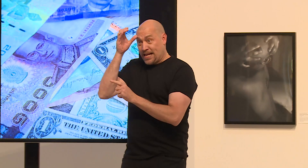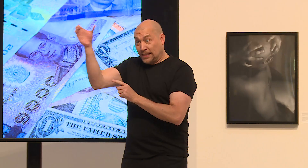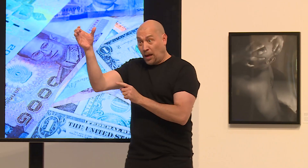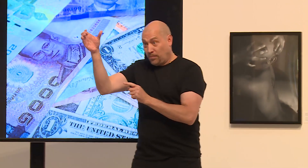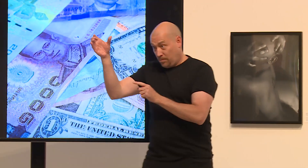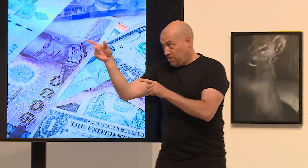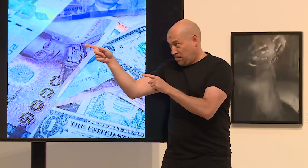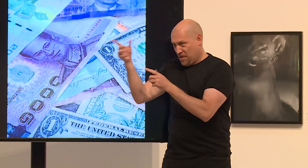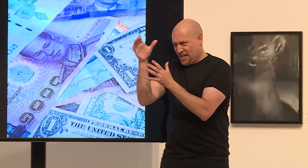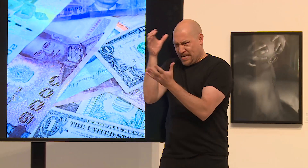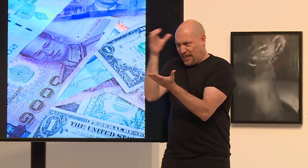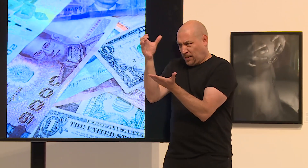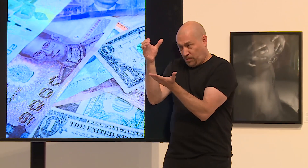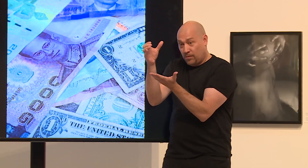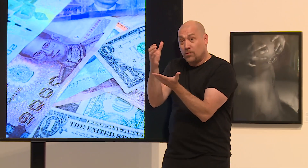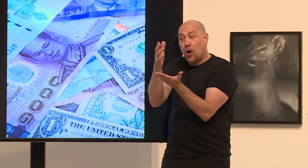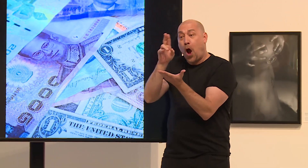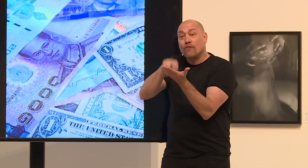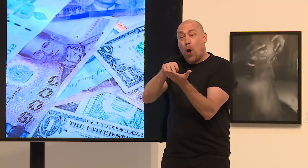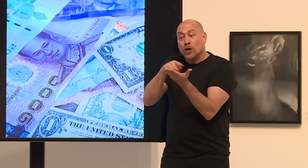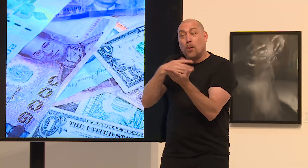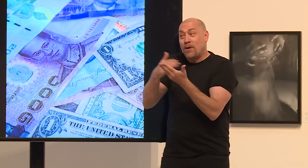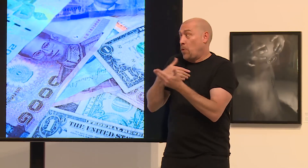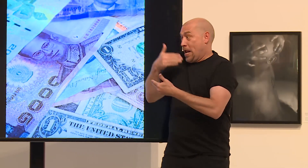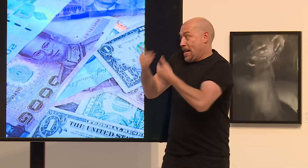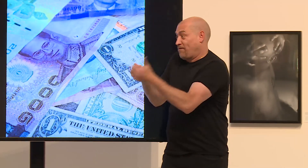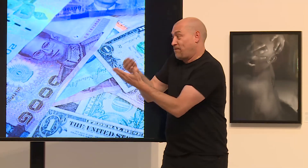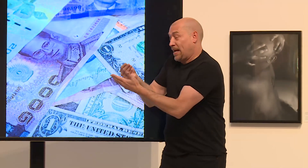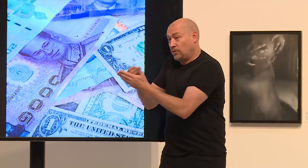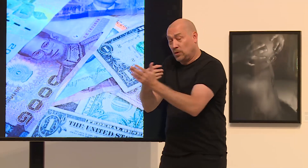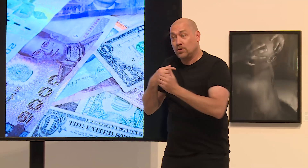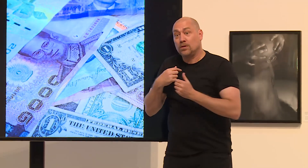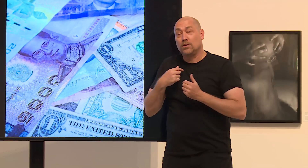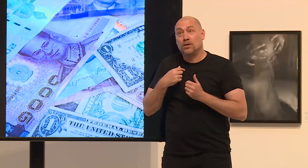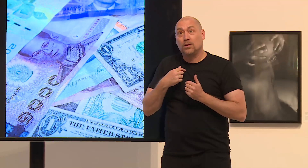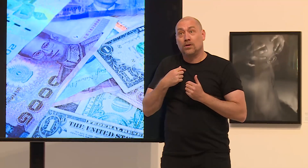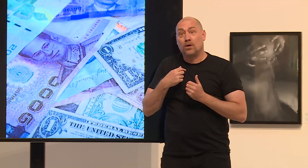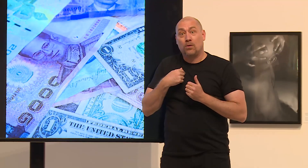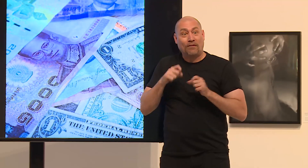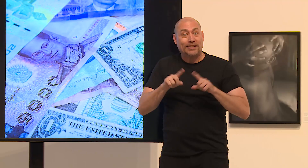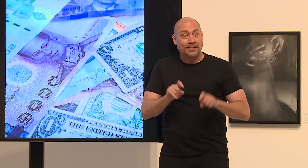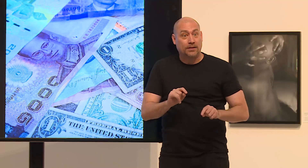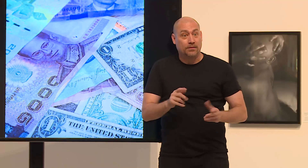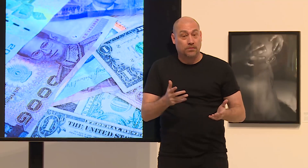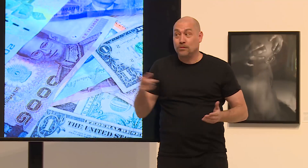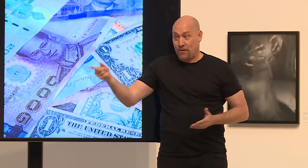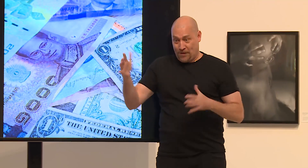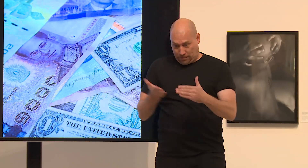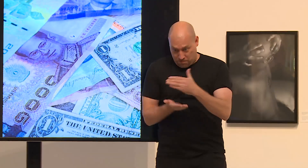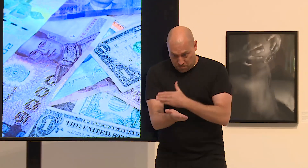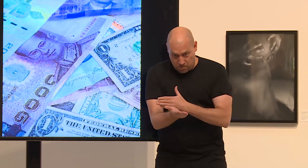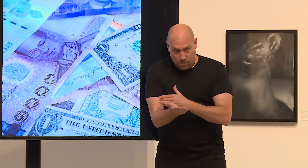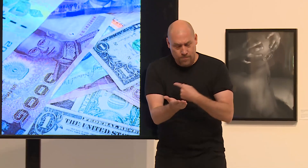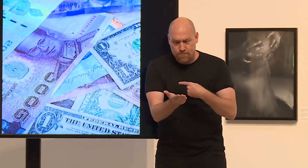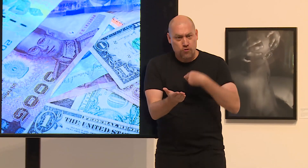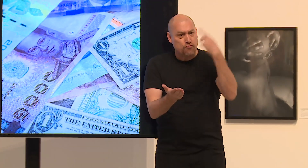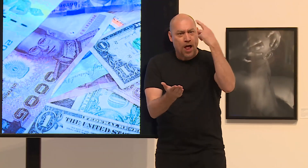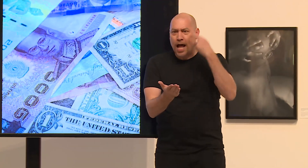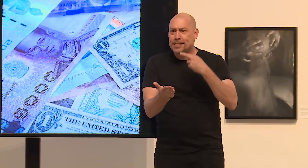So starting with the concept. But we also know that we need financial support.